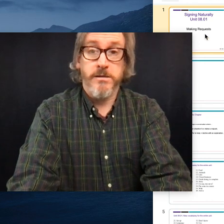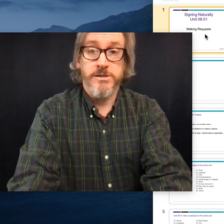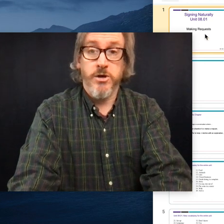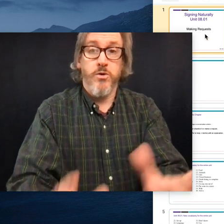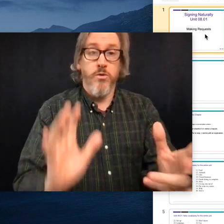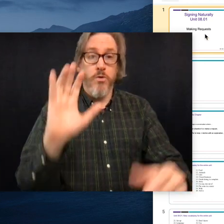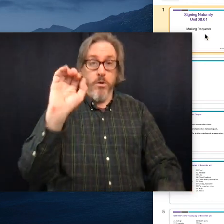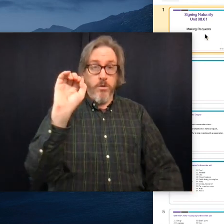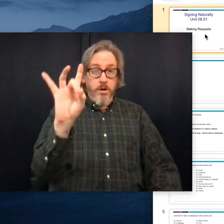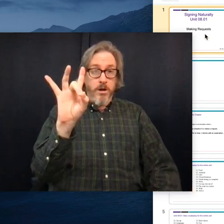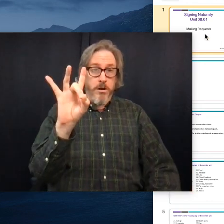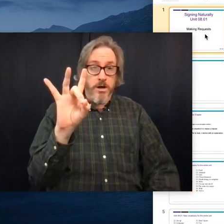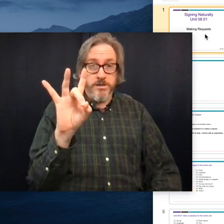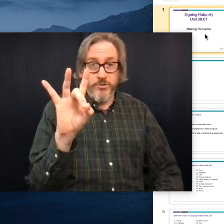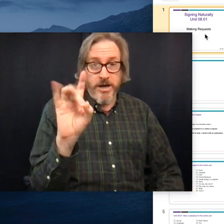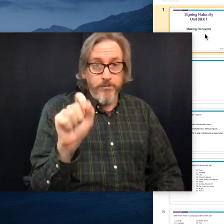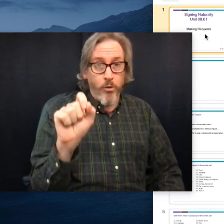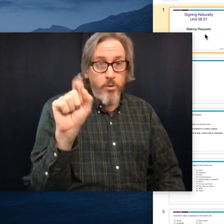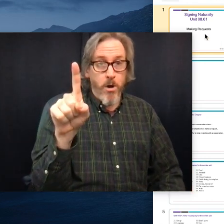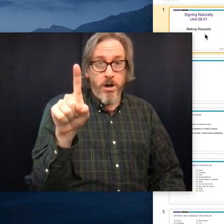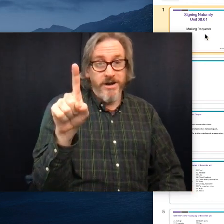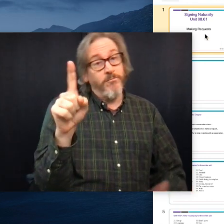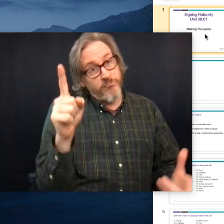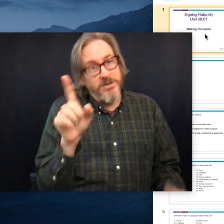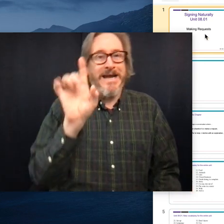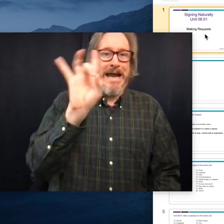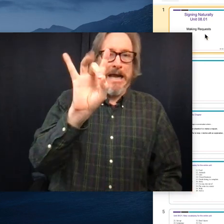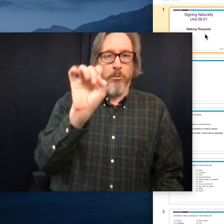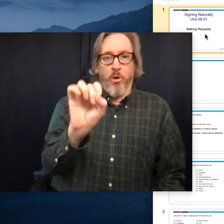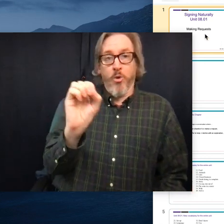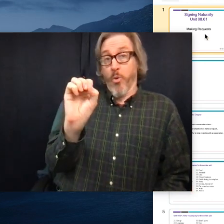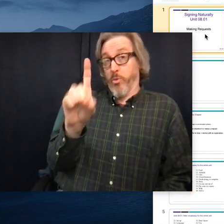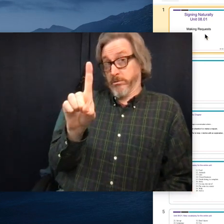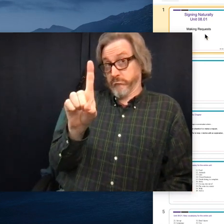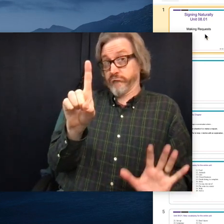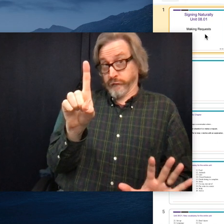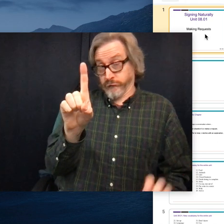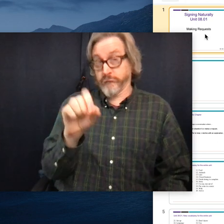All right. So, chapter 8.1.